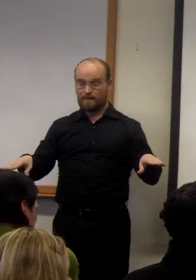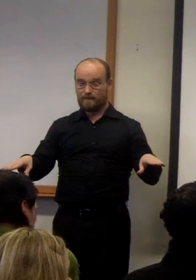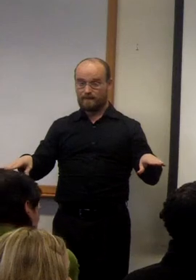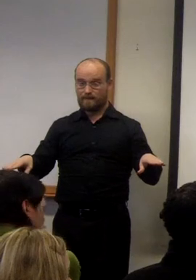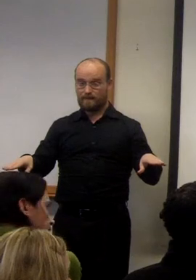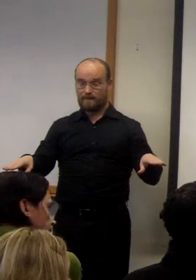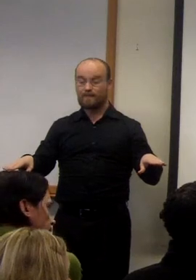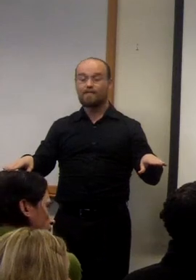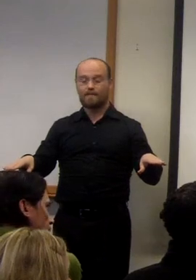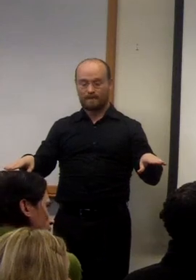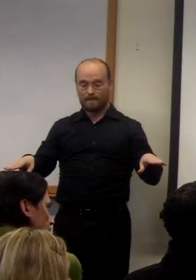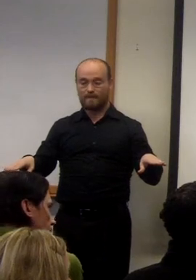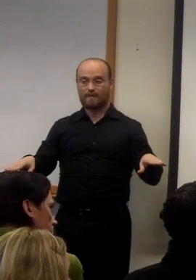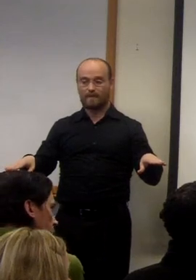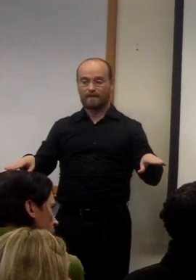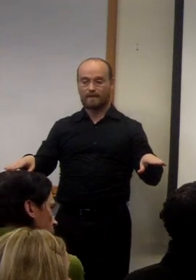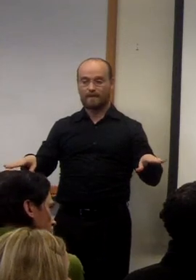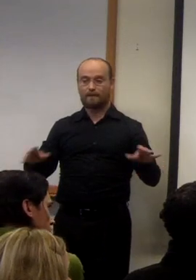And so,